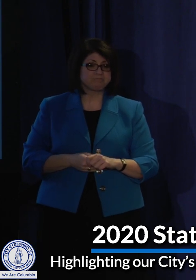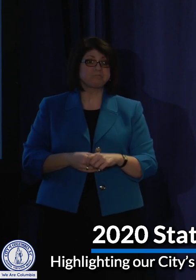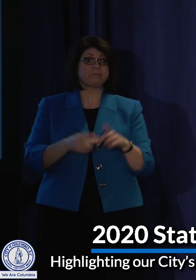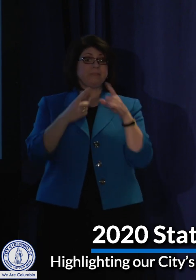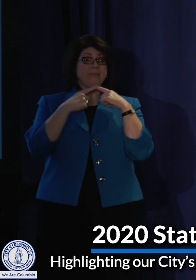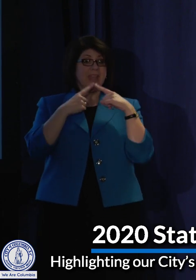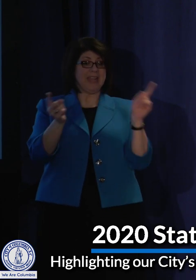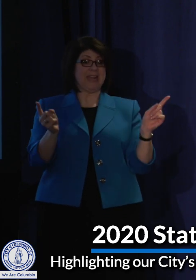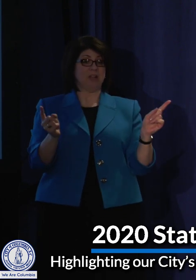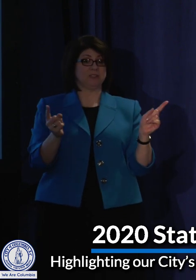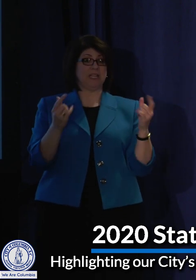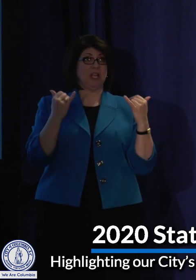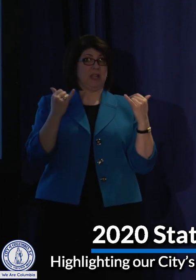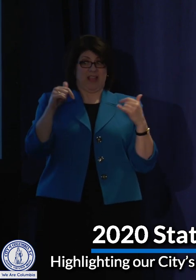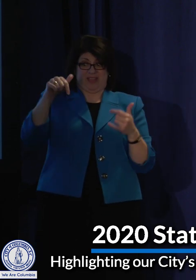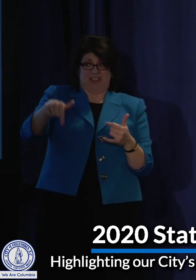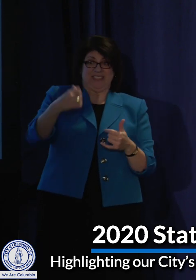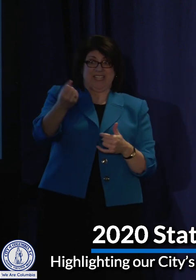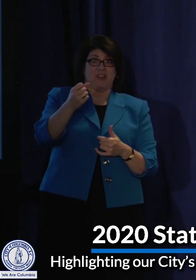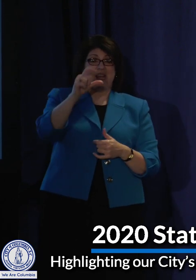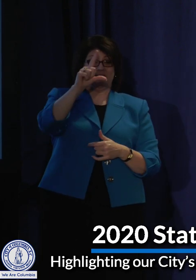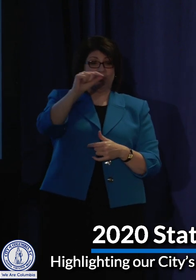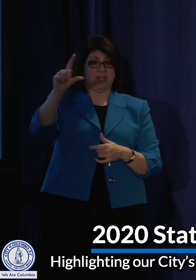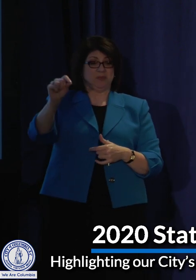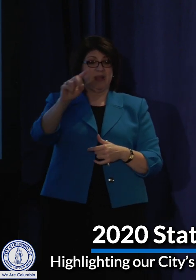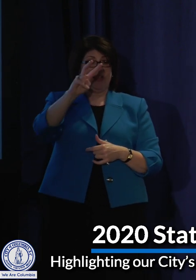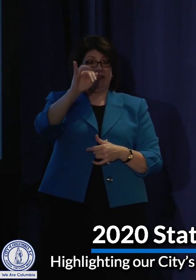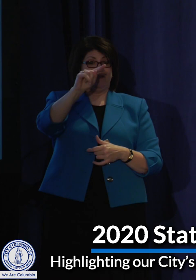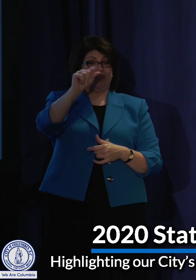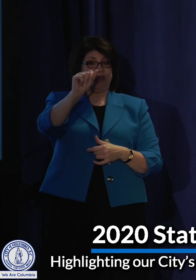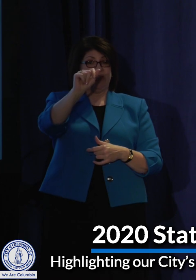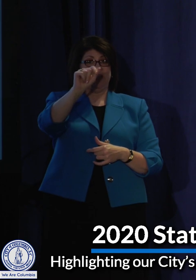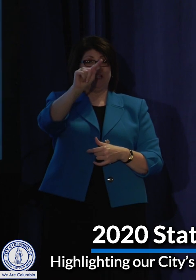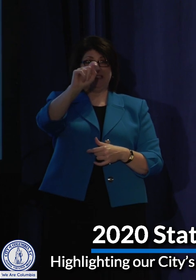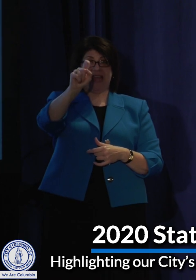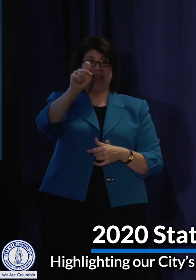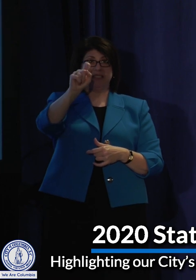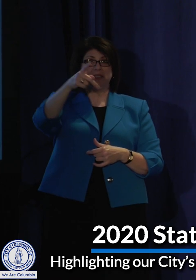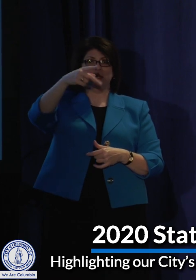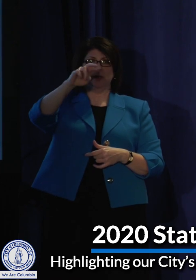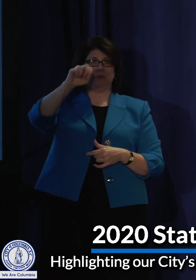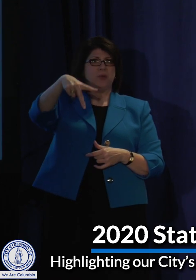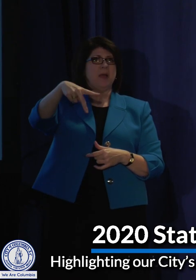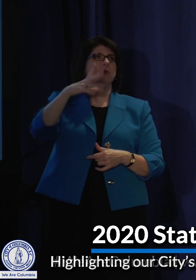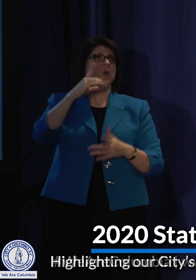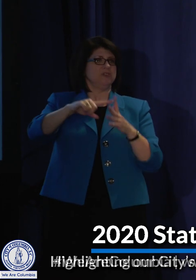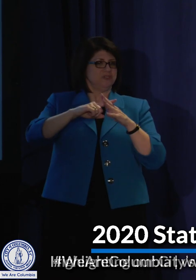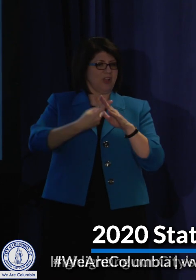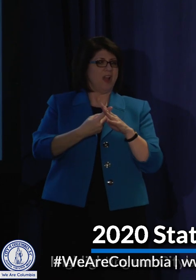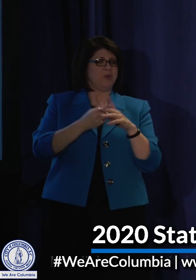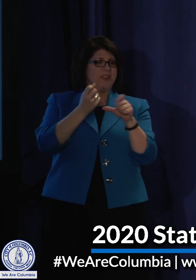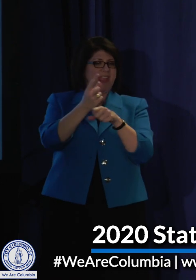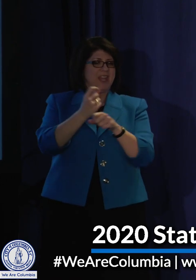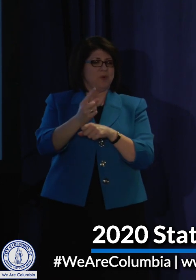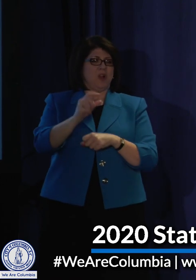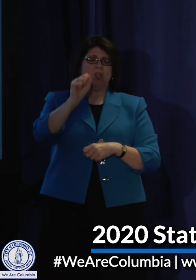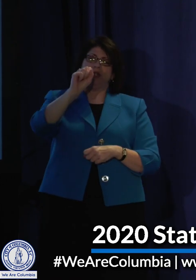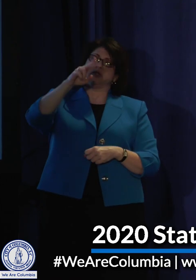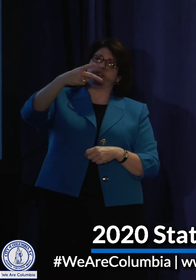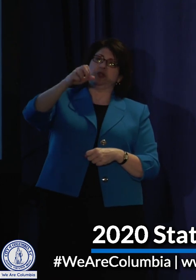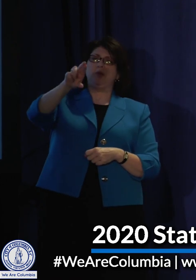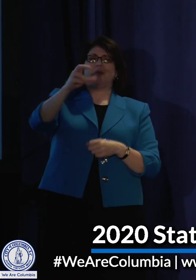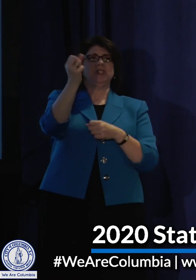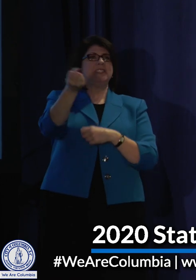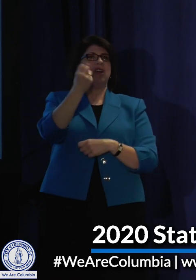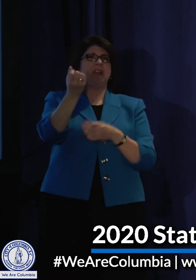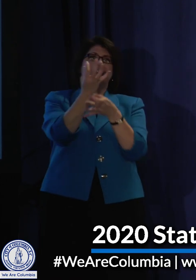Announcing indeed on this Saturday, 2020 Vita Tax Preparation is going to kick off with our annual Super Saturday Free